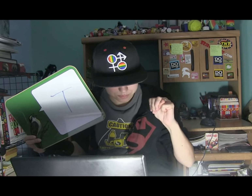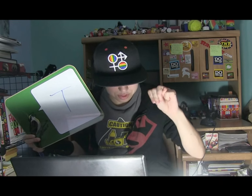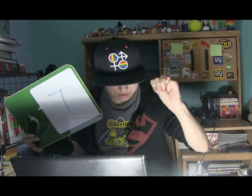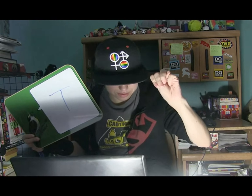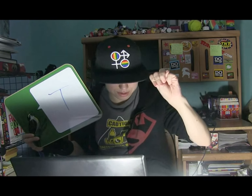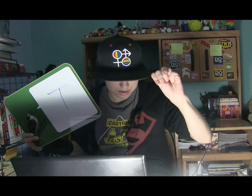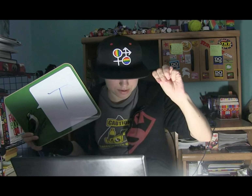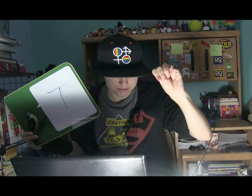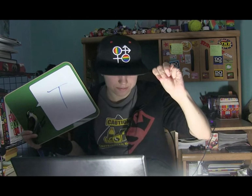this.